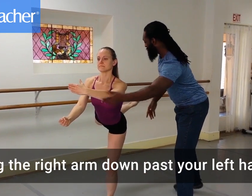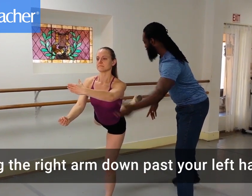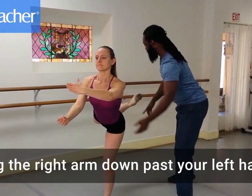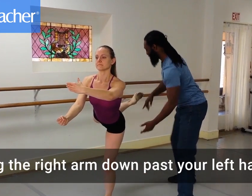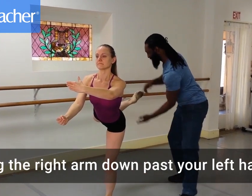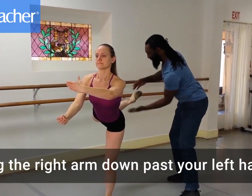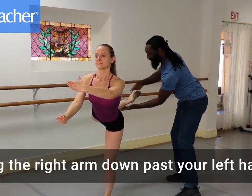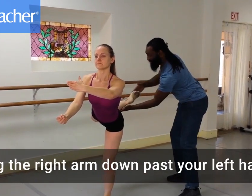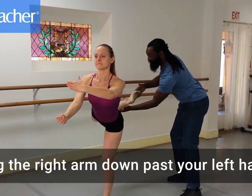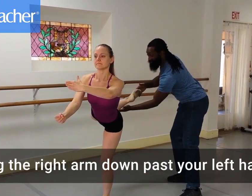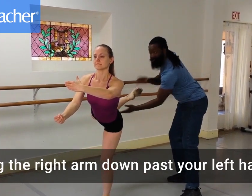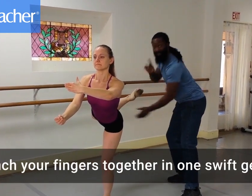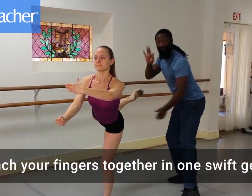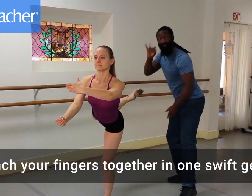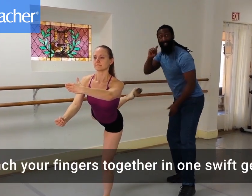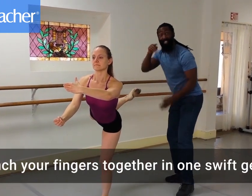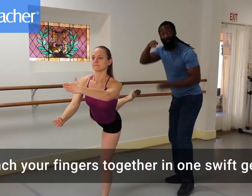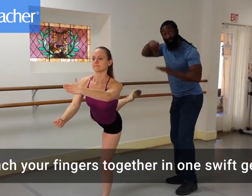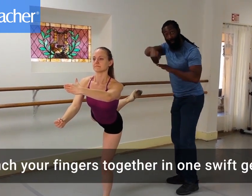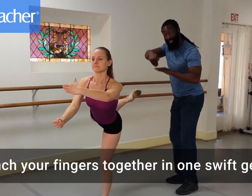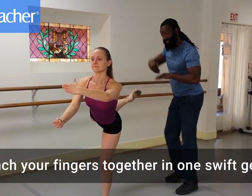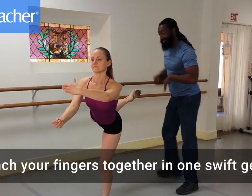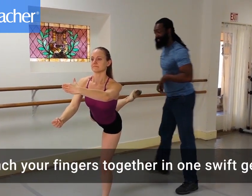open. Yeah. Be pointed.